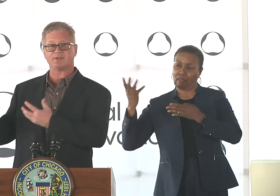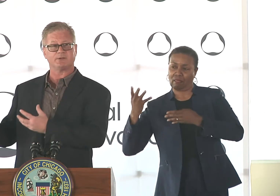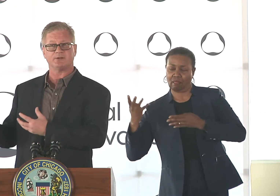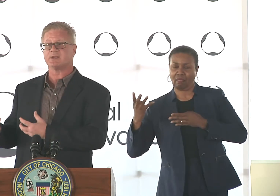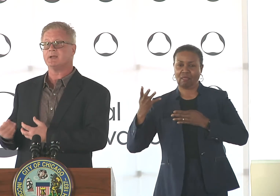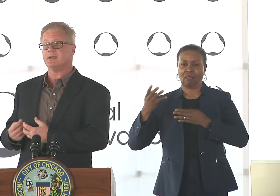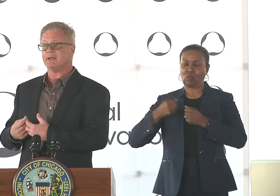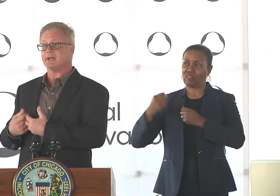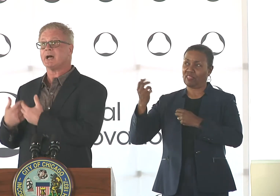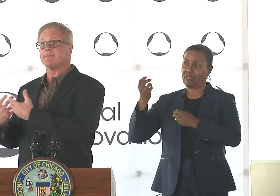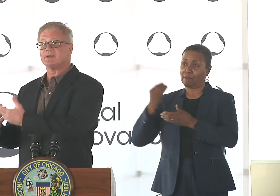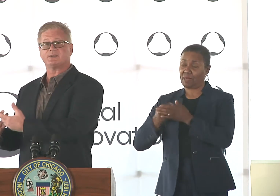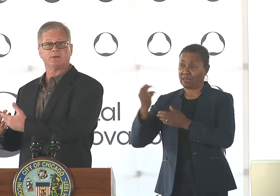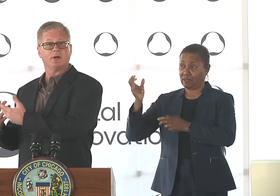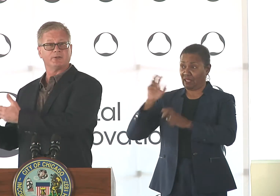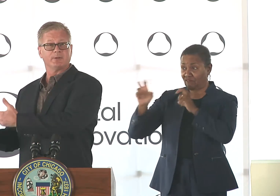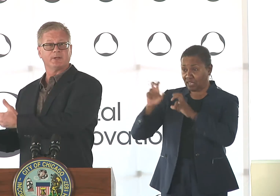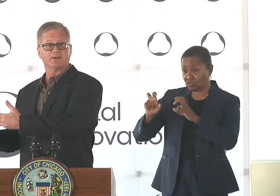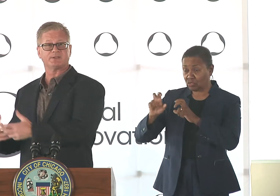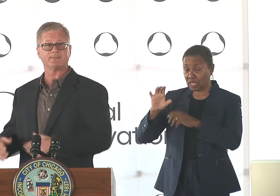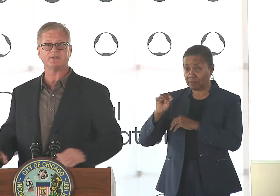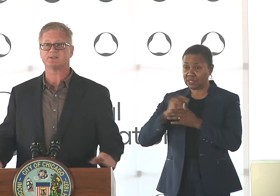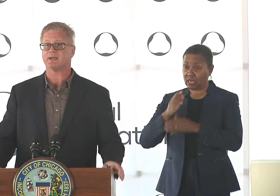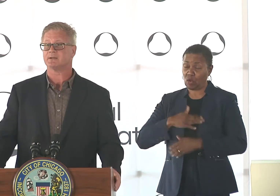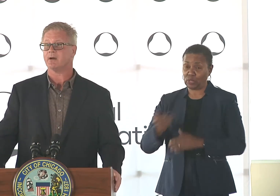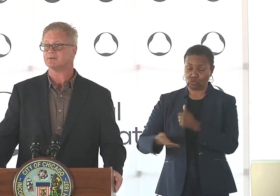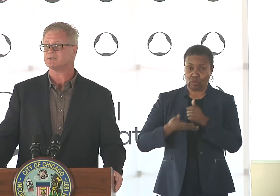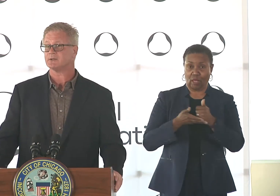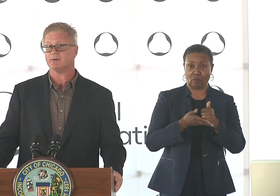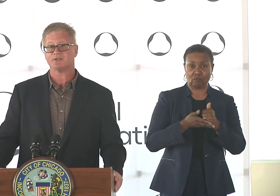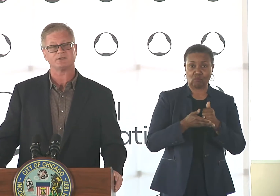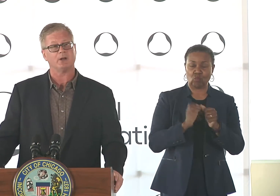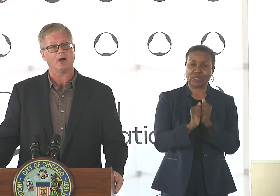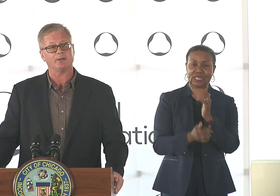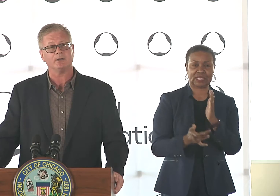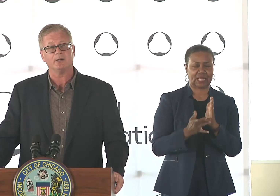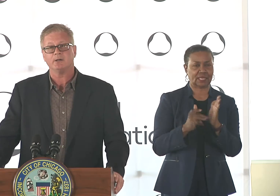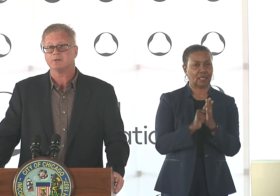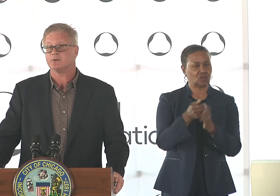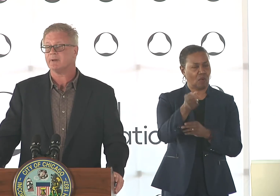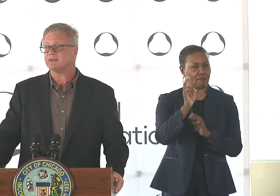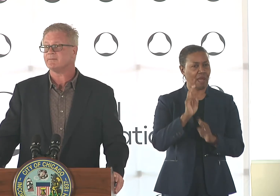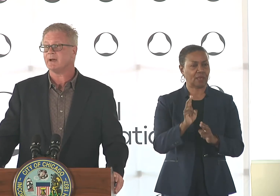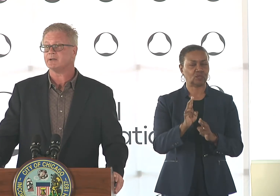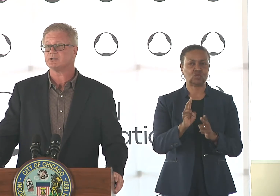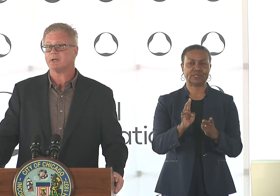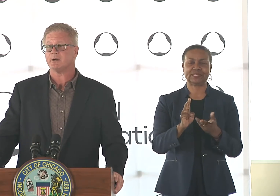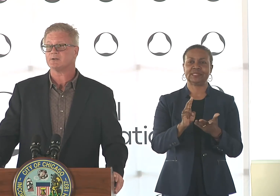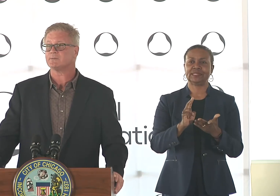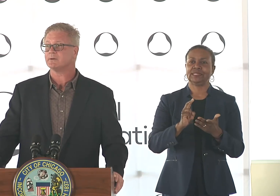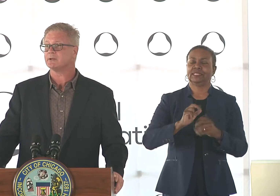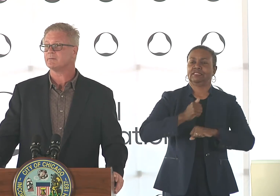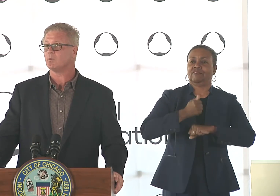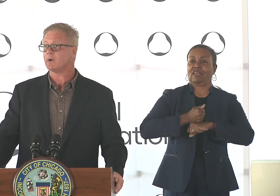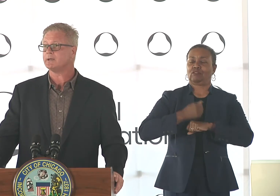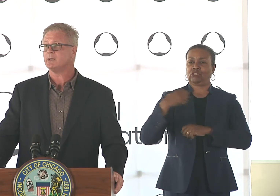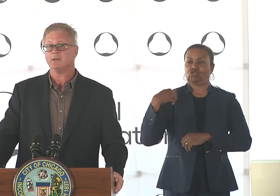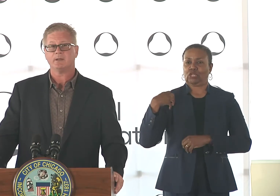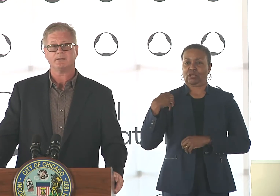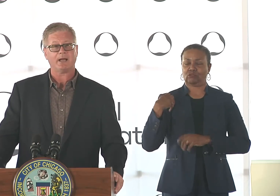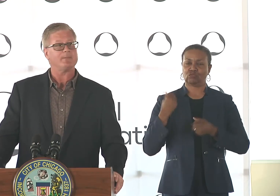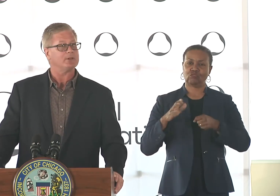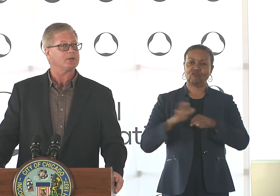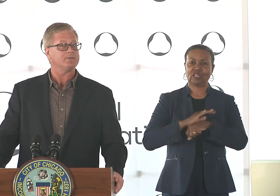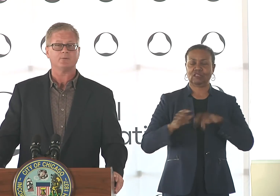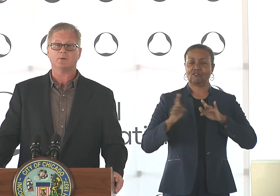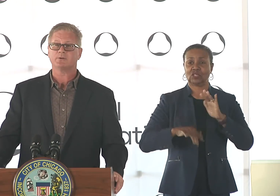the investors and the companies that are ultimately going to accept these technologies. So it's just an honor to have been the founding chair. It's filled in the void